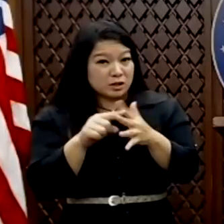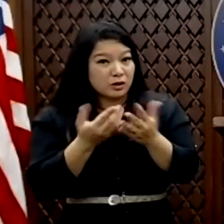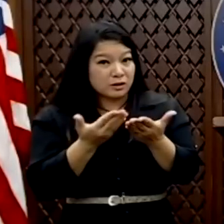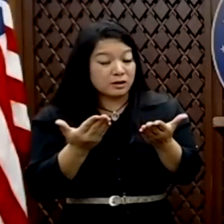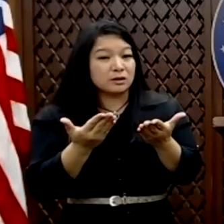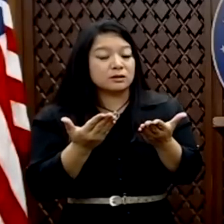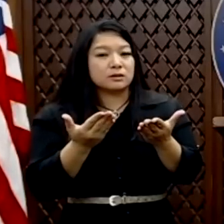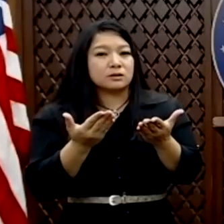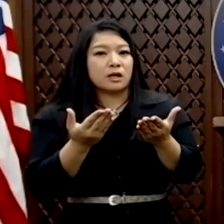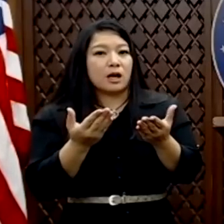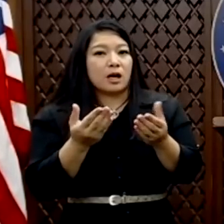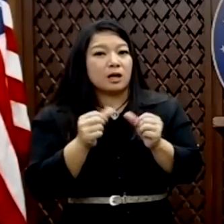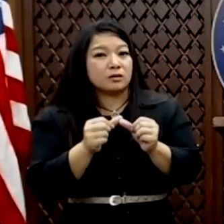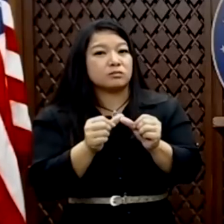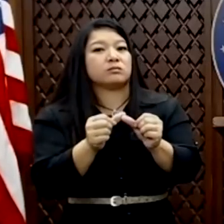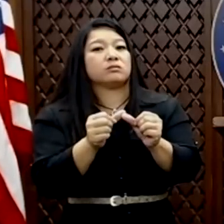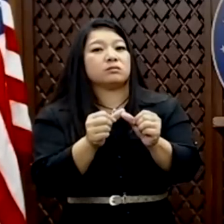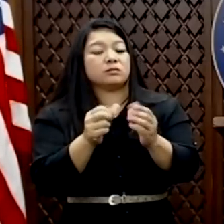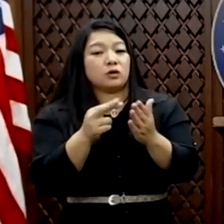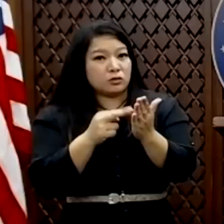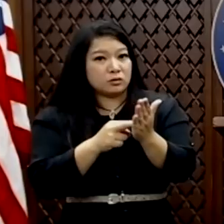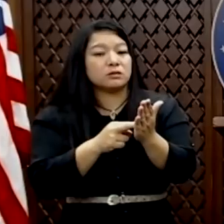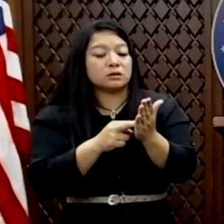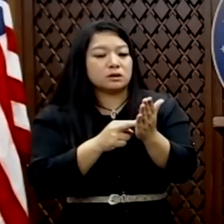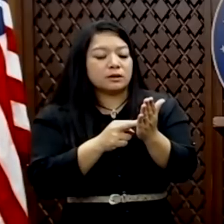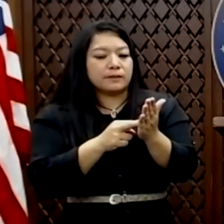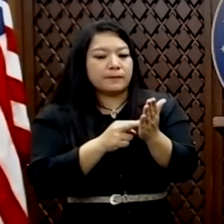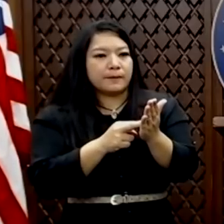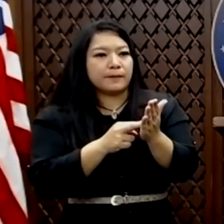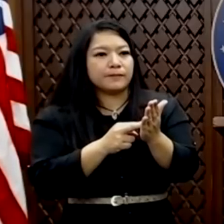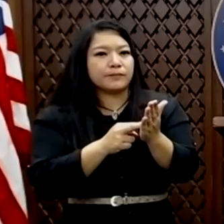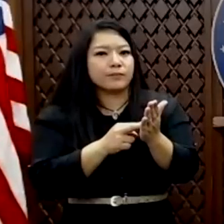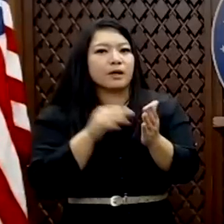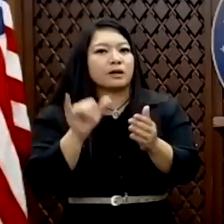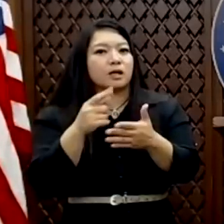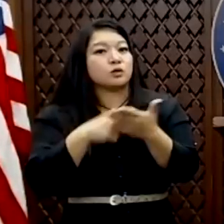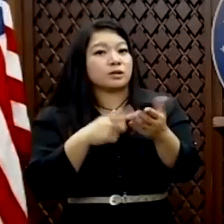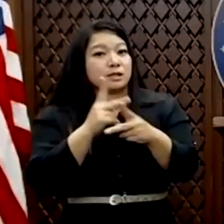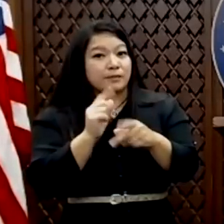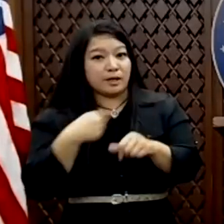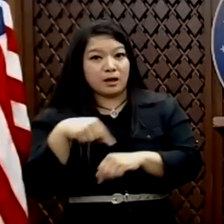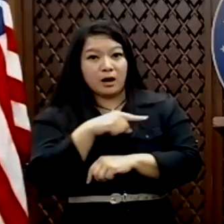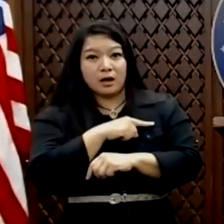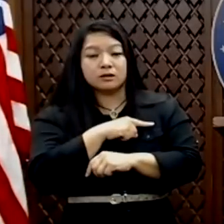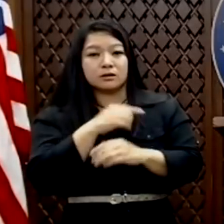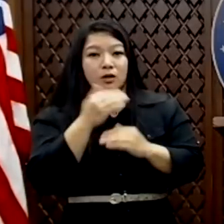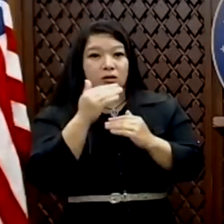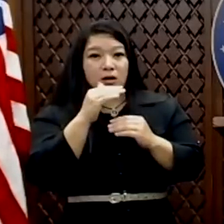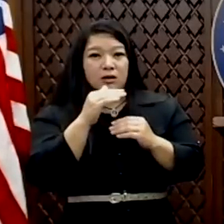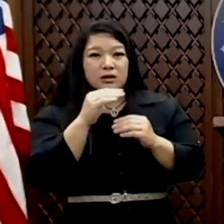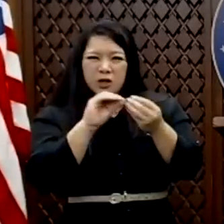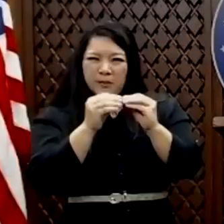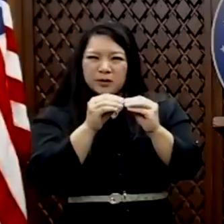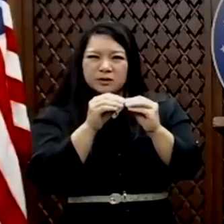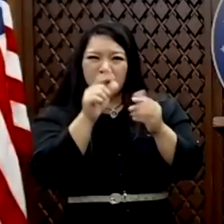our measures, we were very proactive with our measures, that's what's keeping us low down